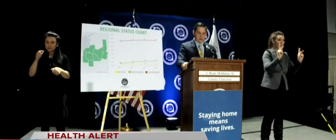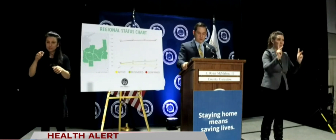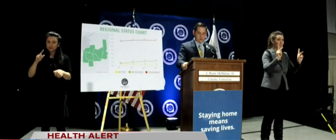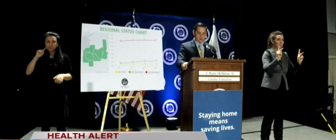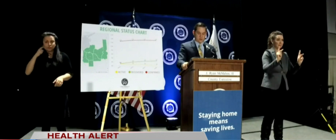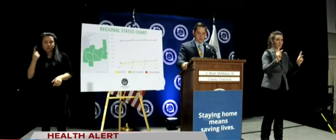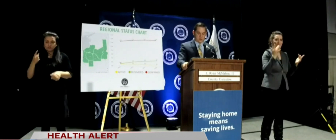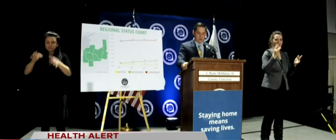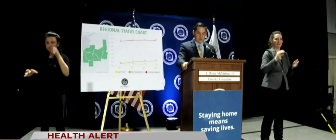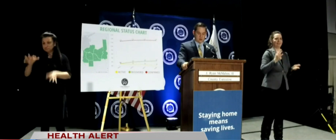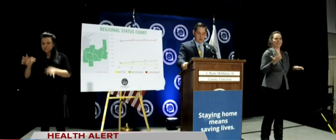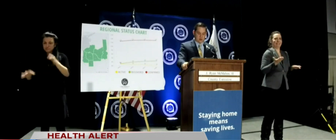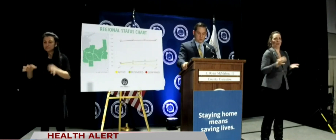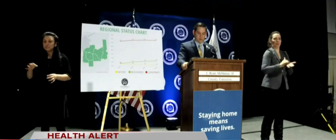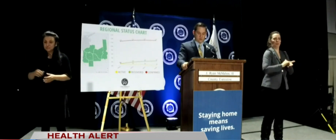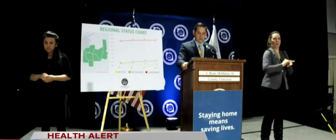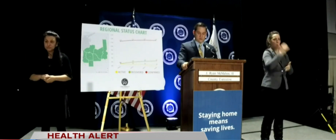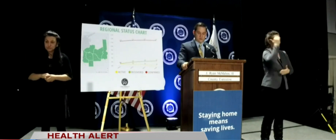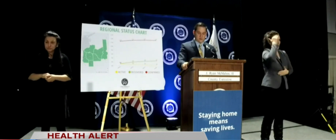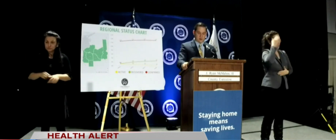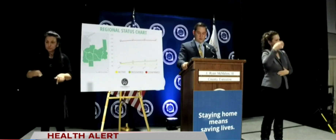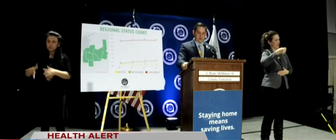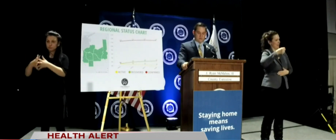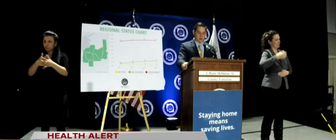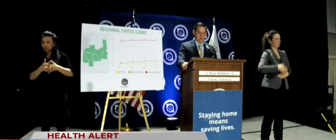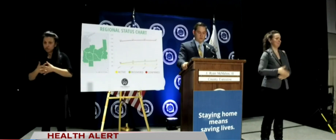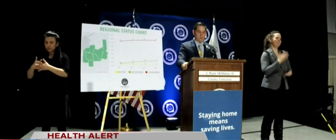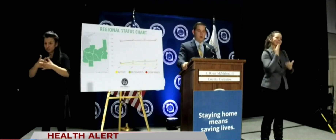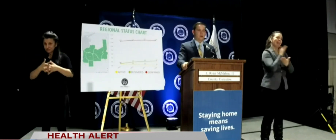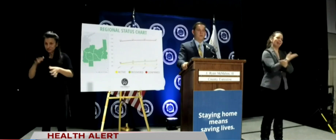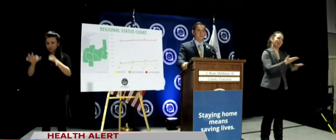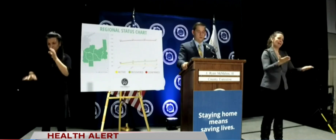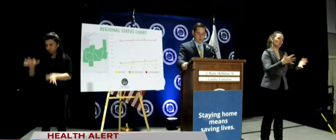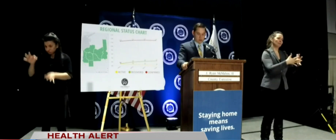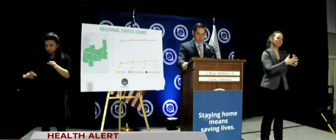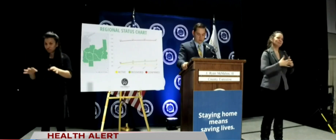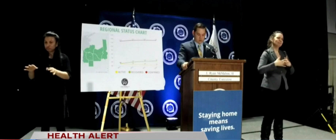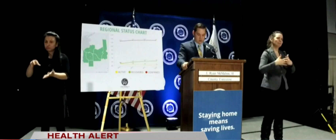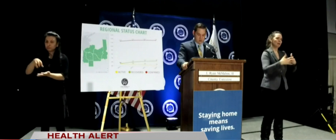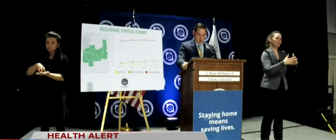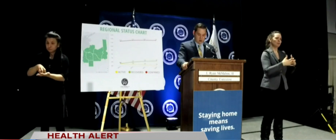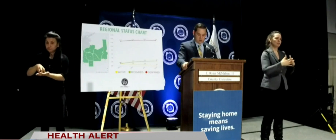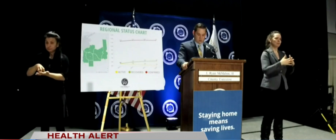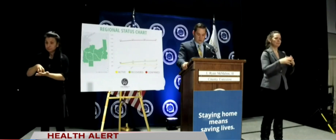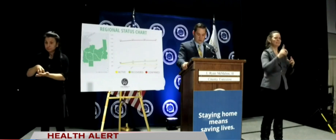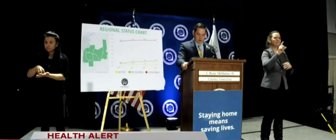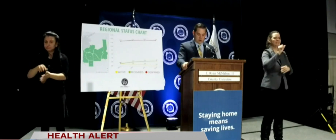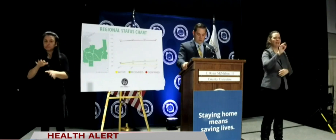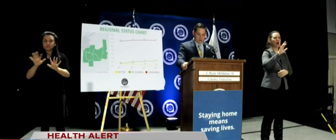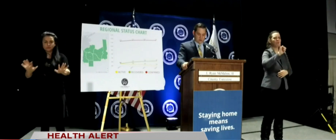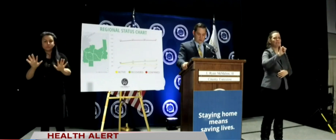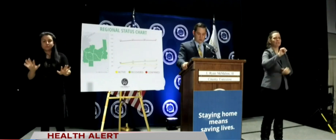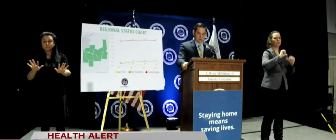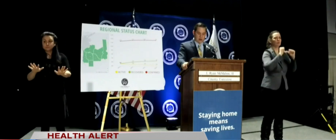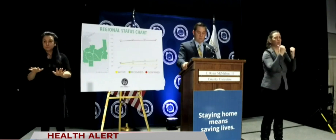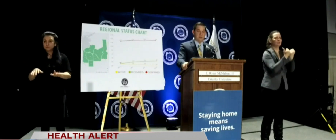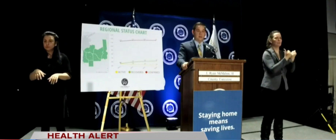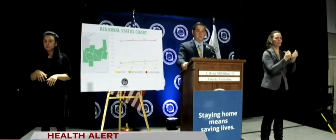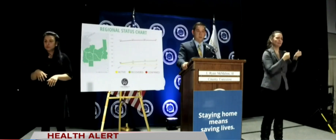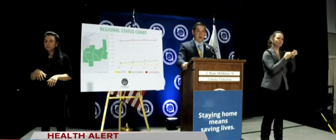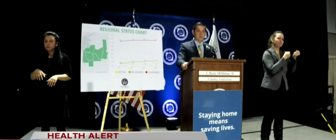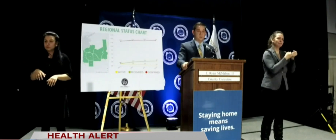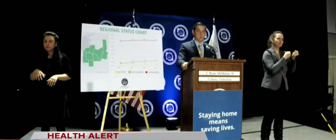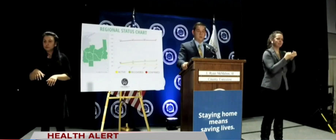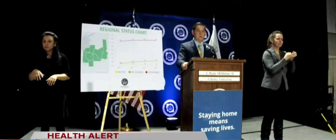American Dairy Association Northeast and our Dairy Farmers of America for this donation. I also want to thank all our volunteers who are going to help make